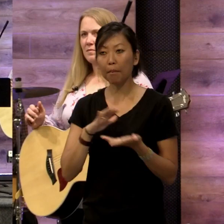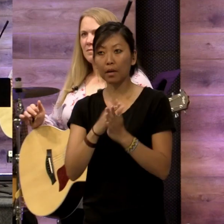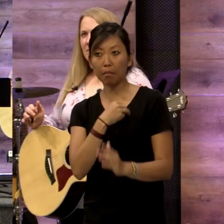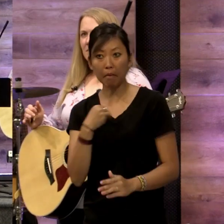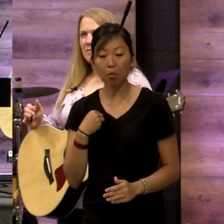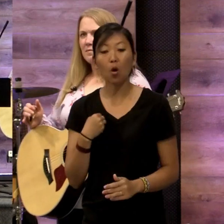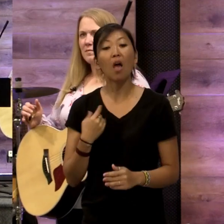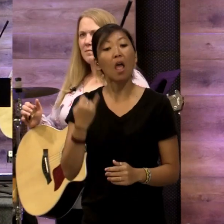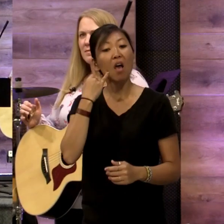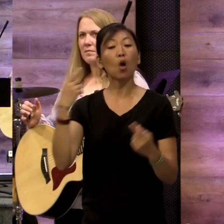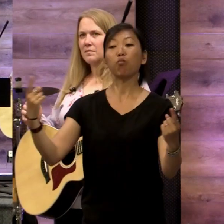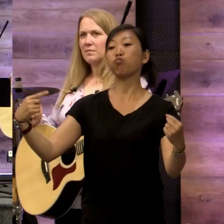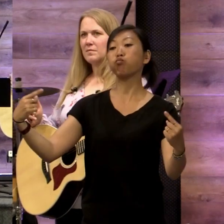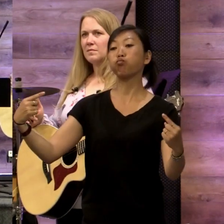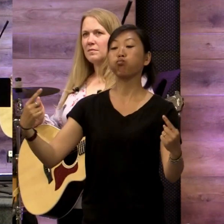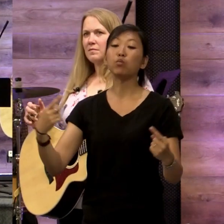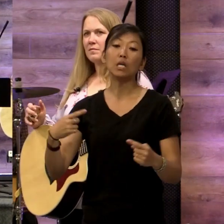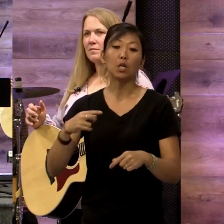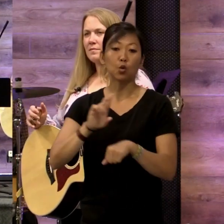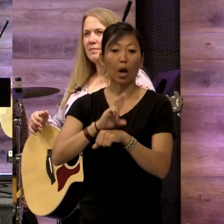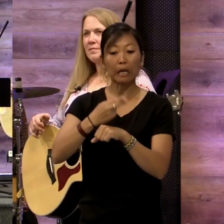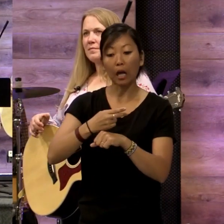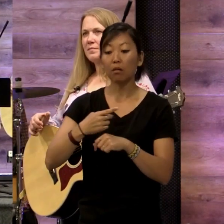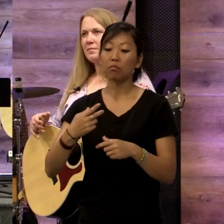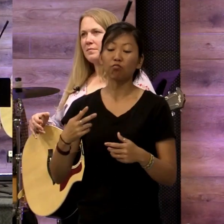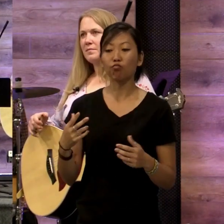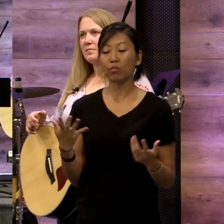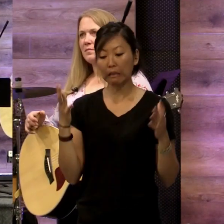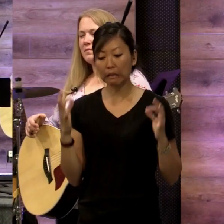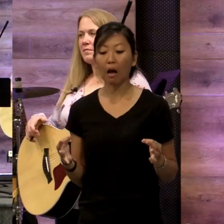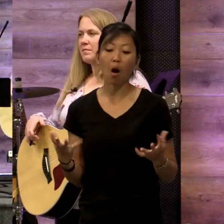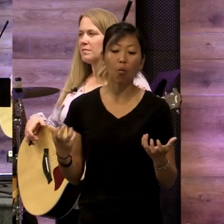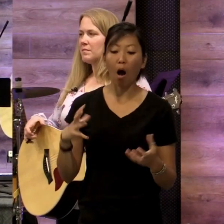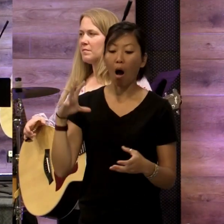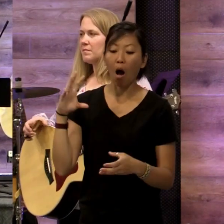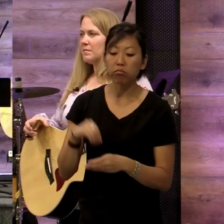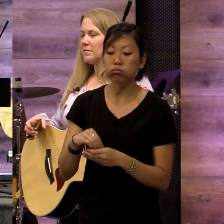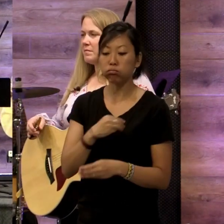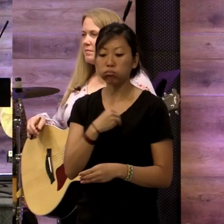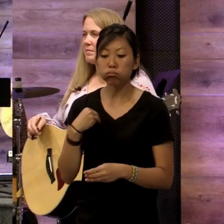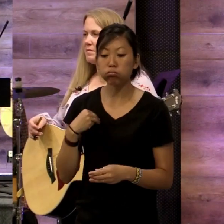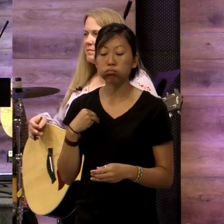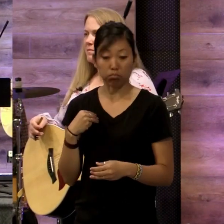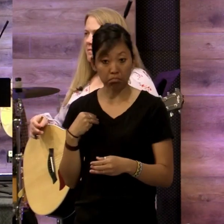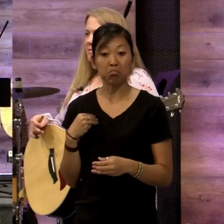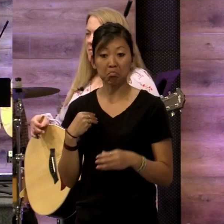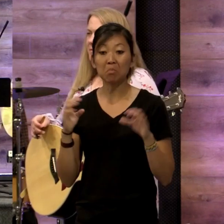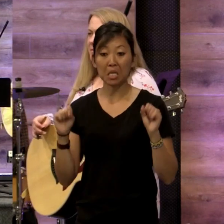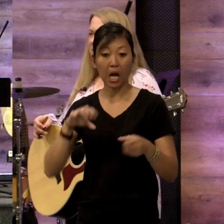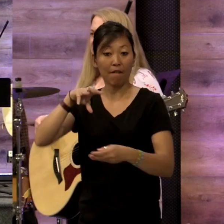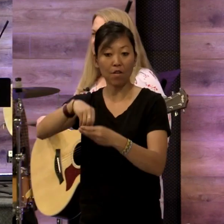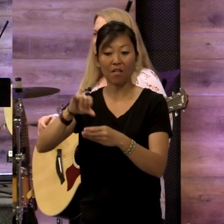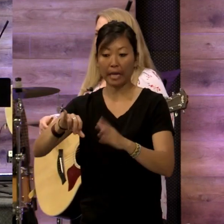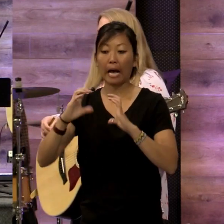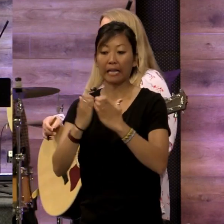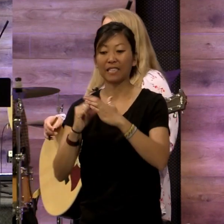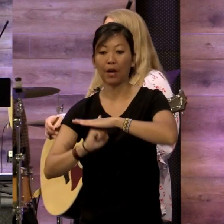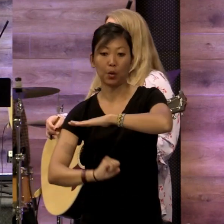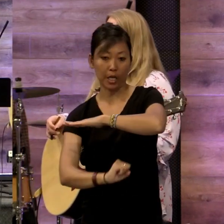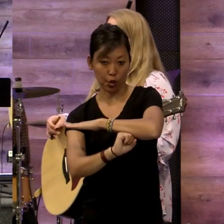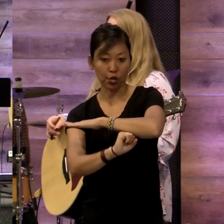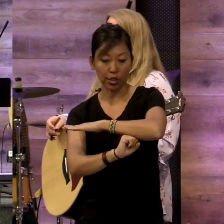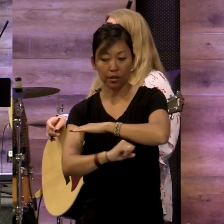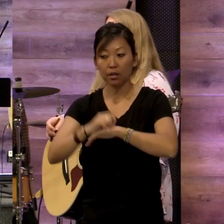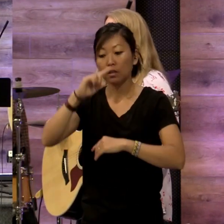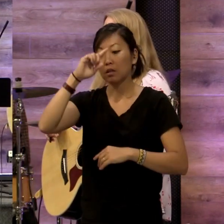class. So if you've been at Rock Hill or been around Rock Hill for a little while and are looking to really dive in and be a part of what we do